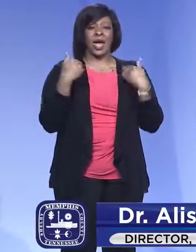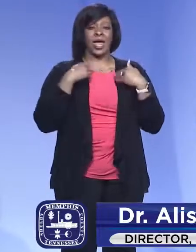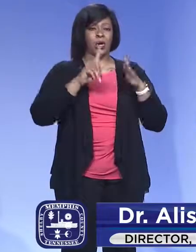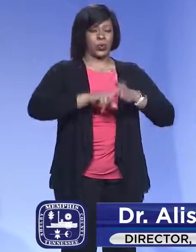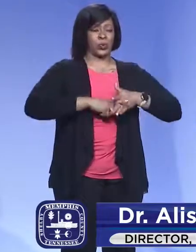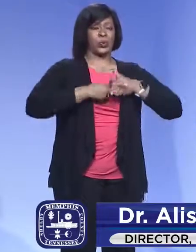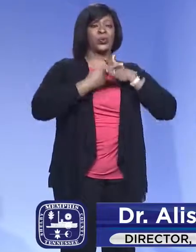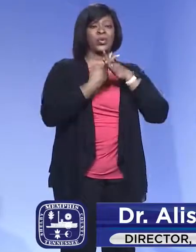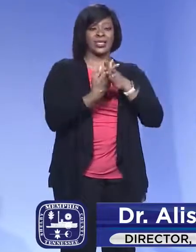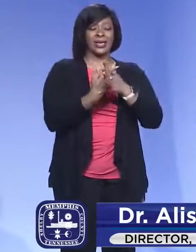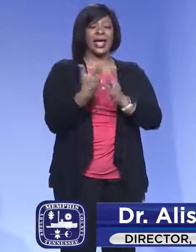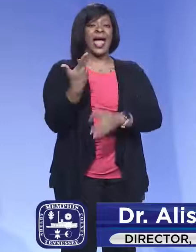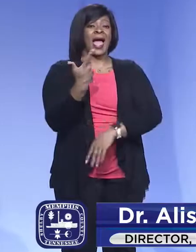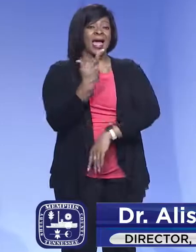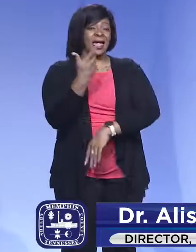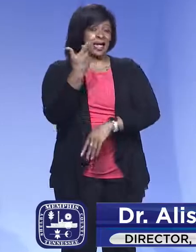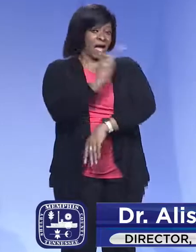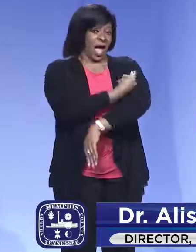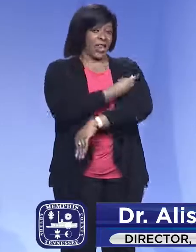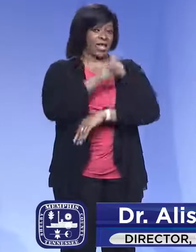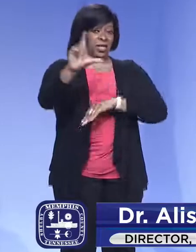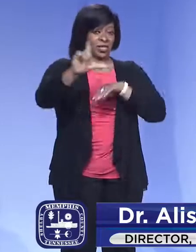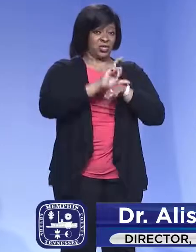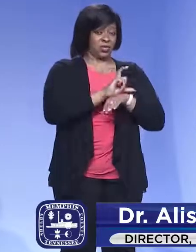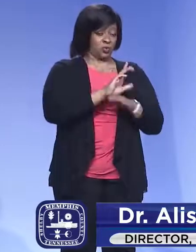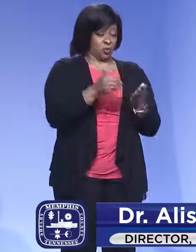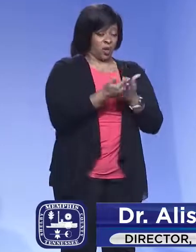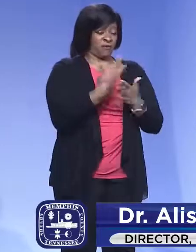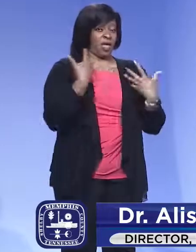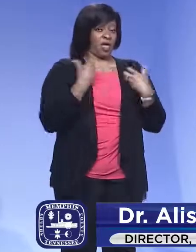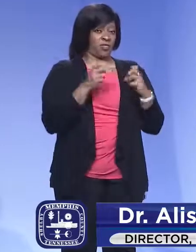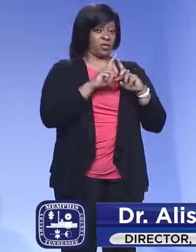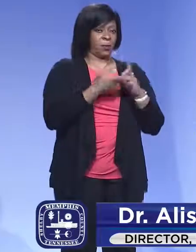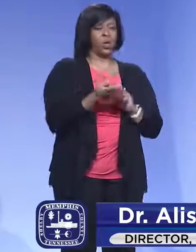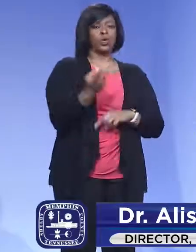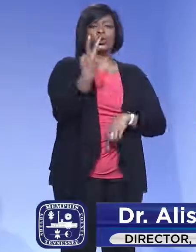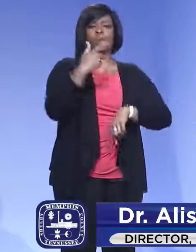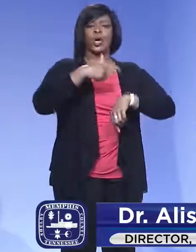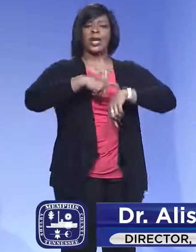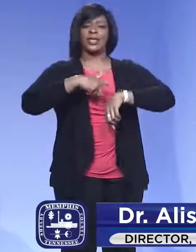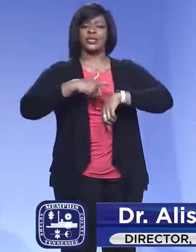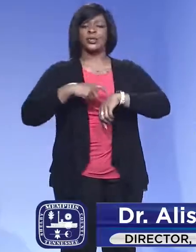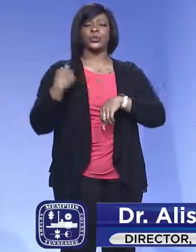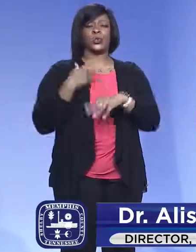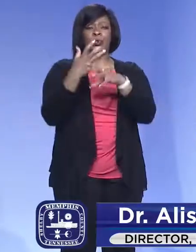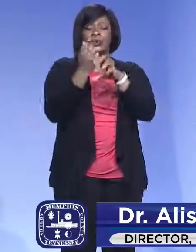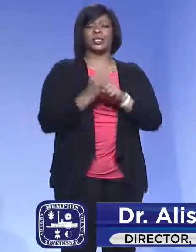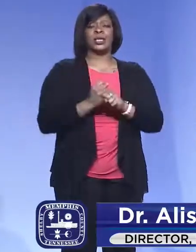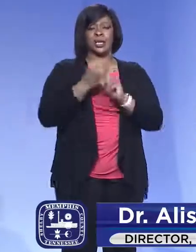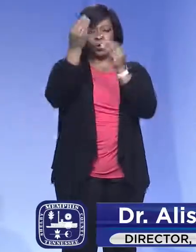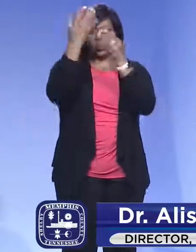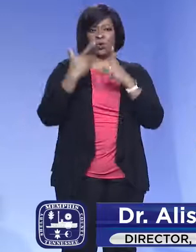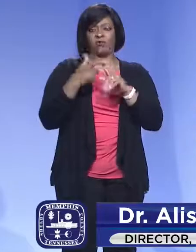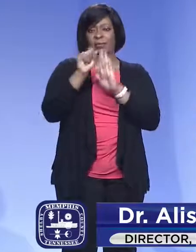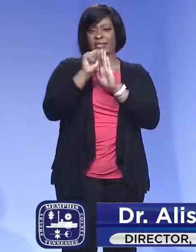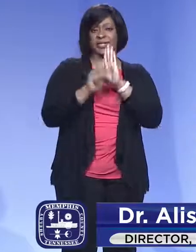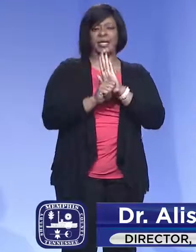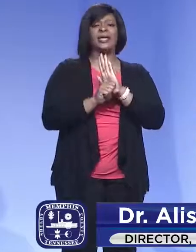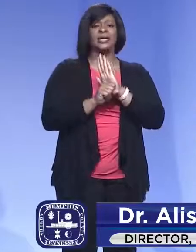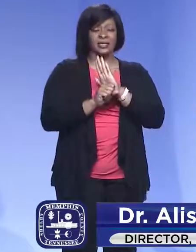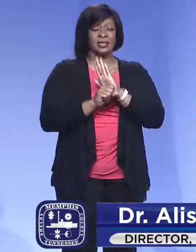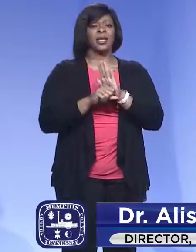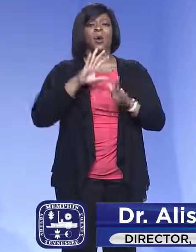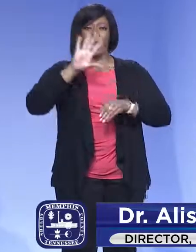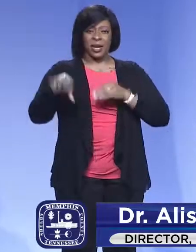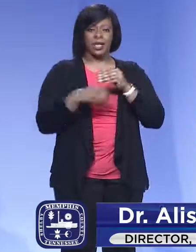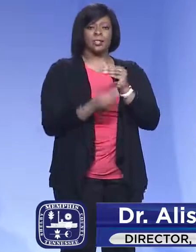original allocation to come to the health department. Then on 2 occasions, we received notice from the state that there was